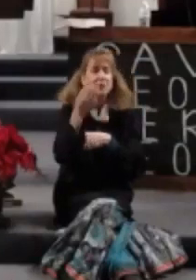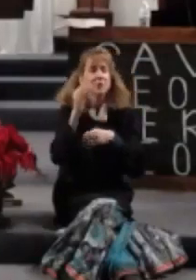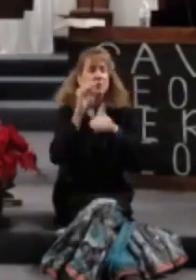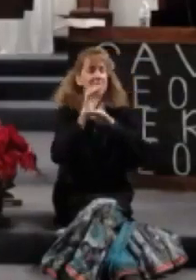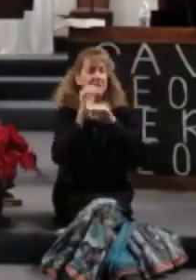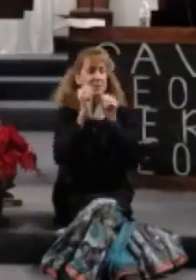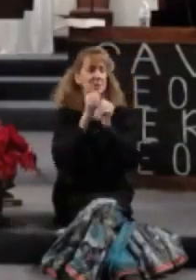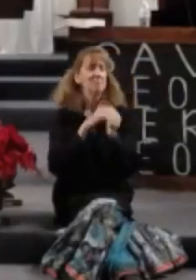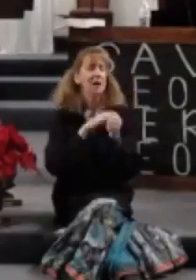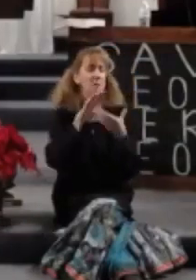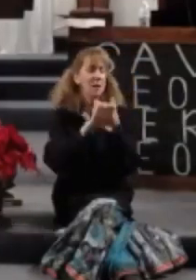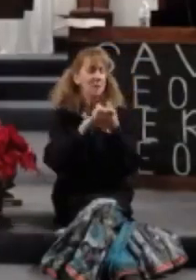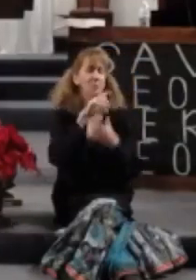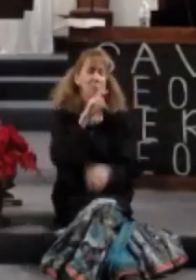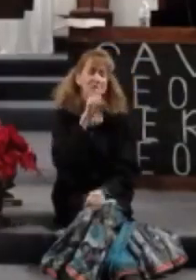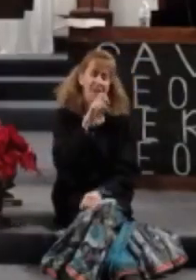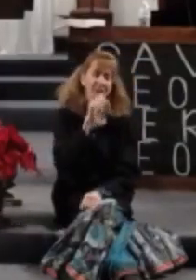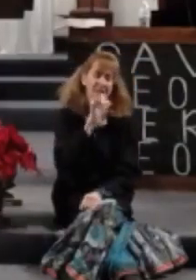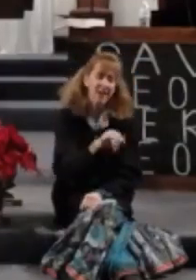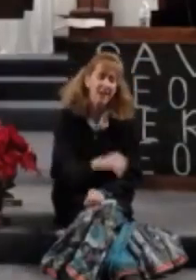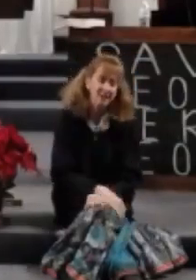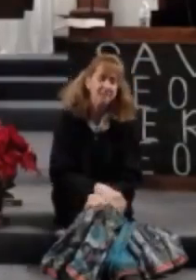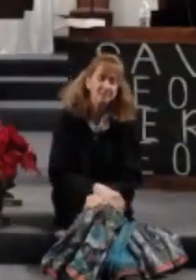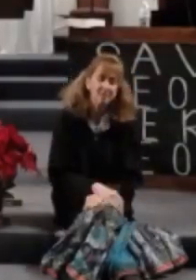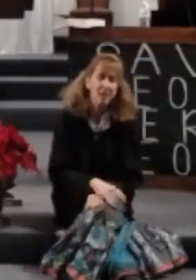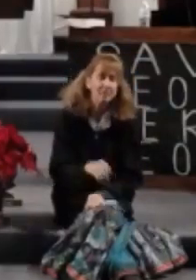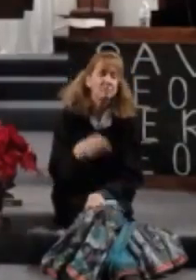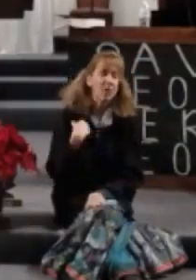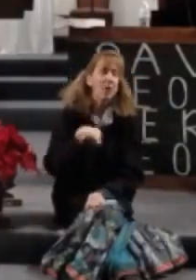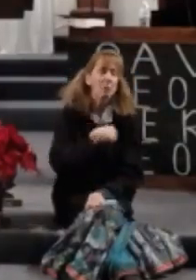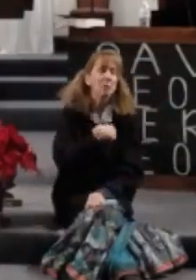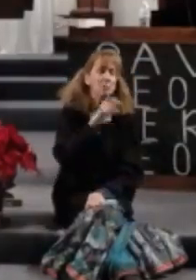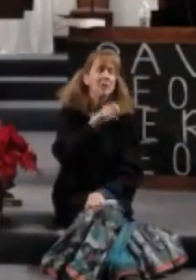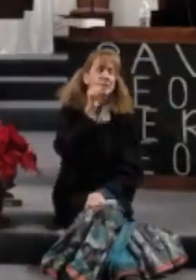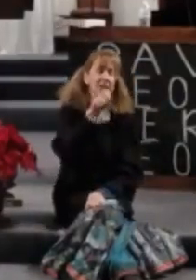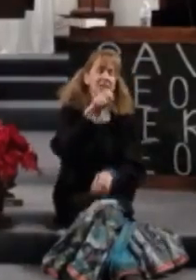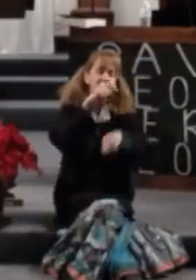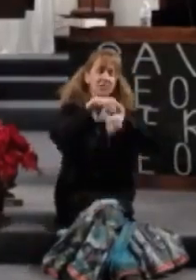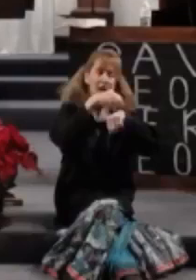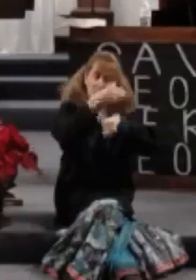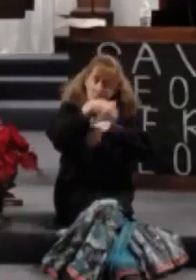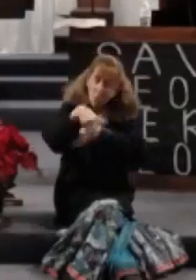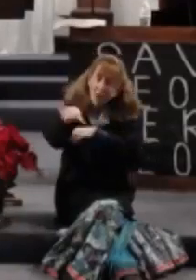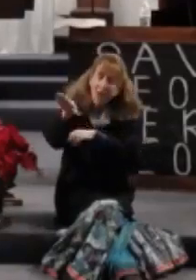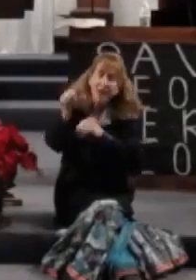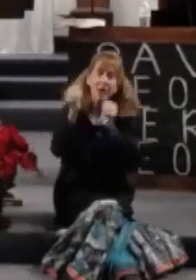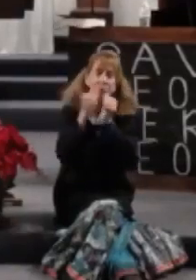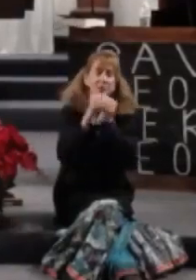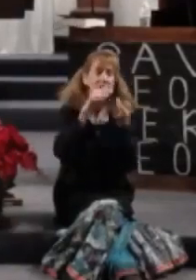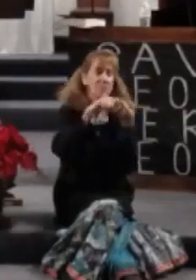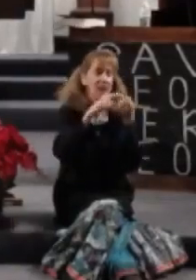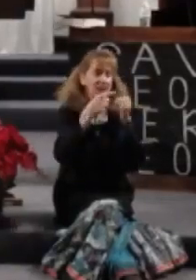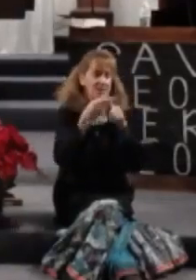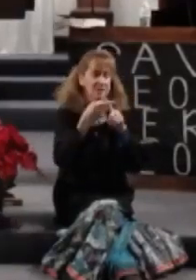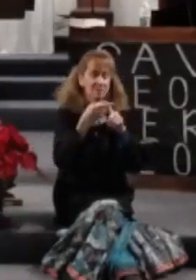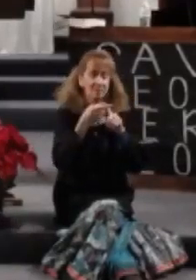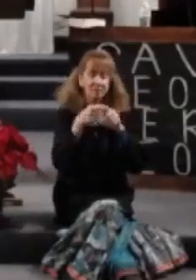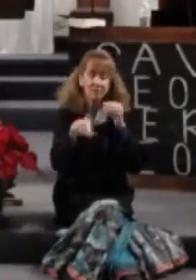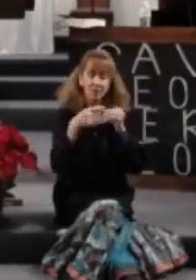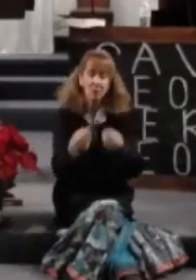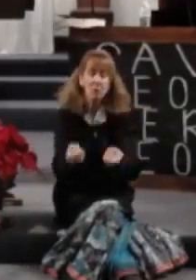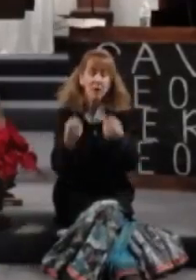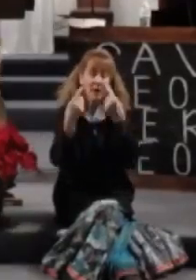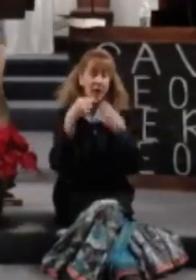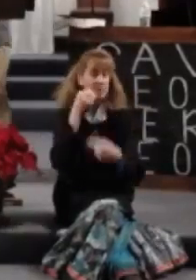needed that. We spent it with some friends, and I needed that. We came home yesterday and came